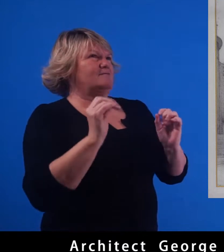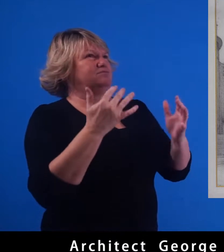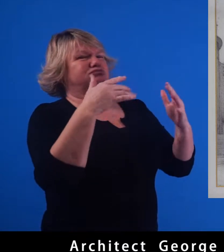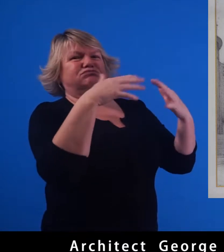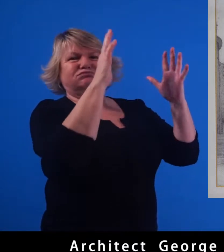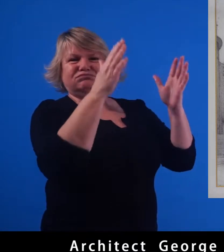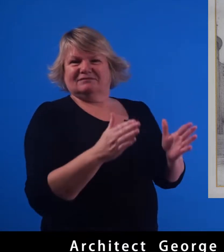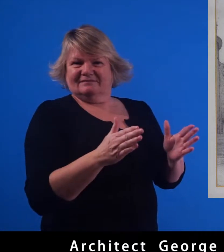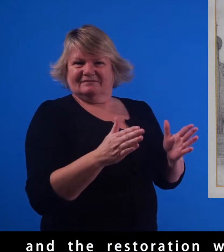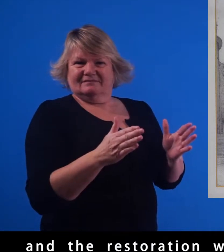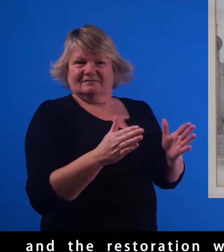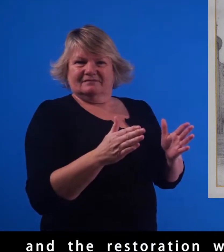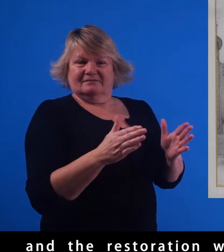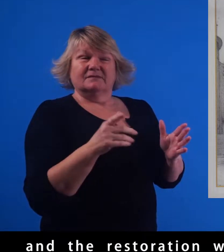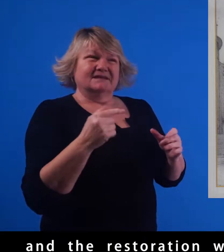glory,